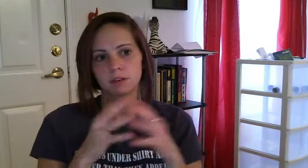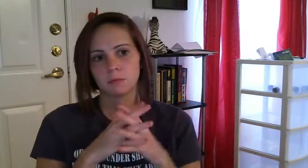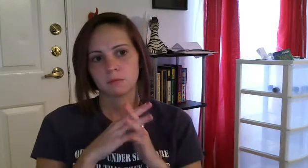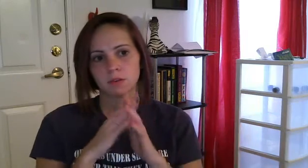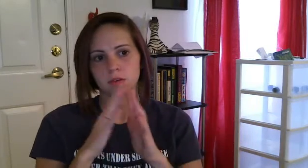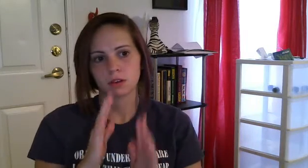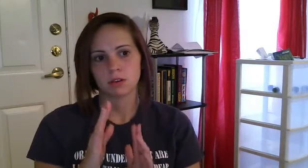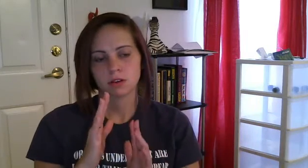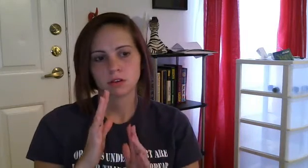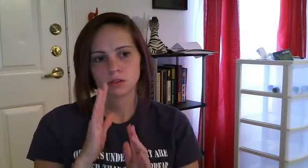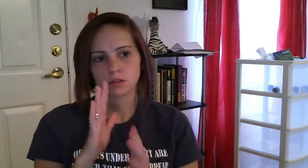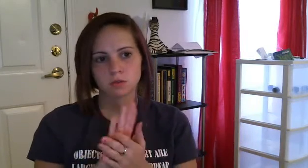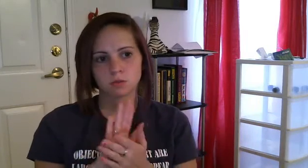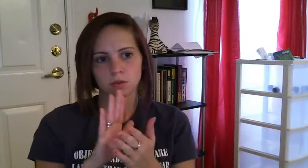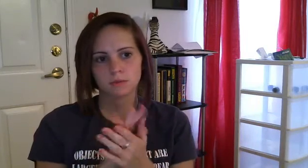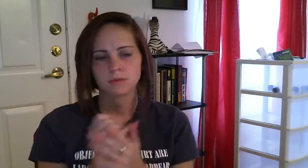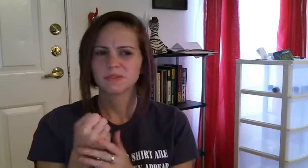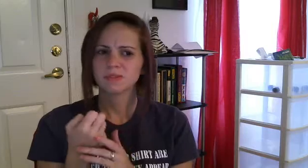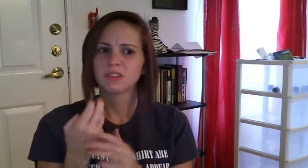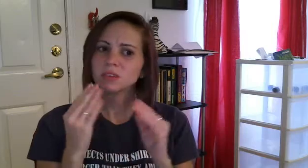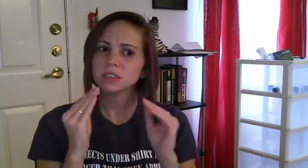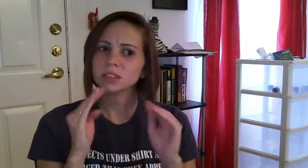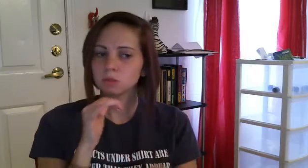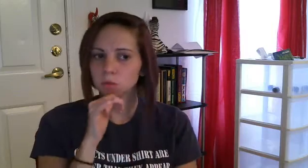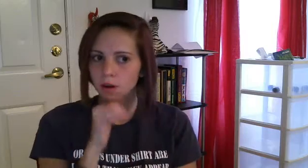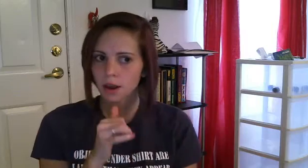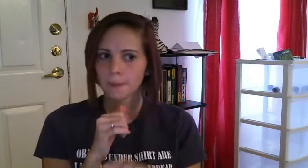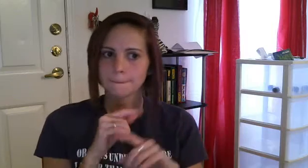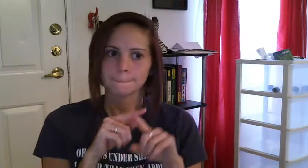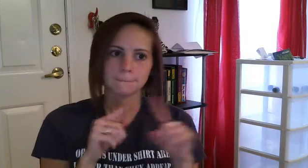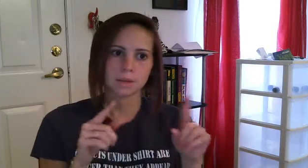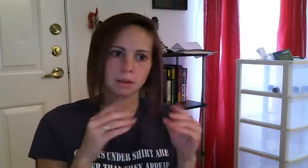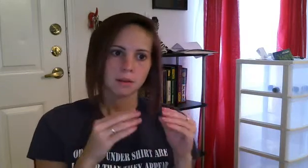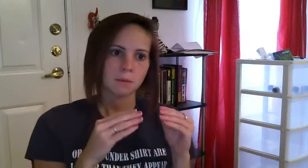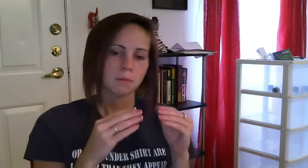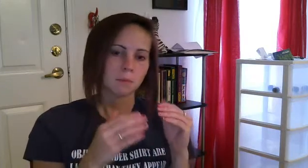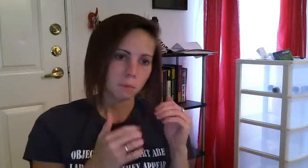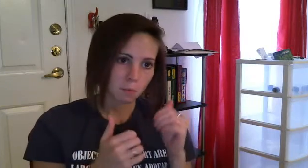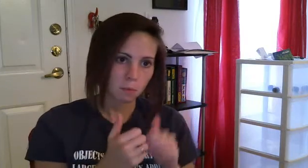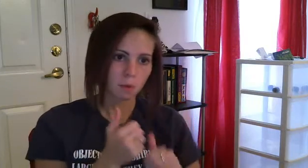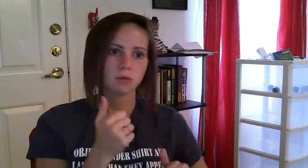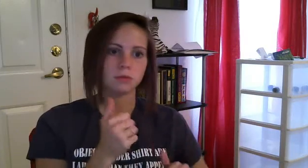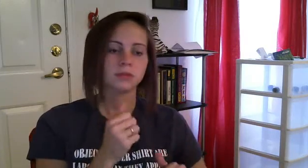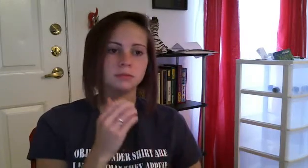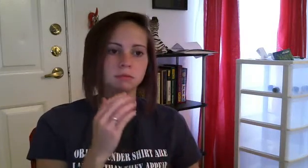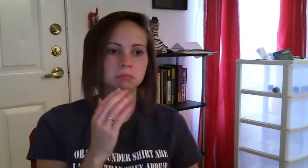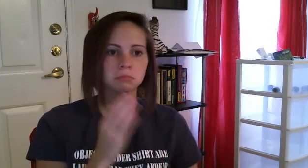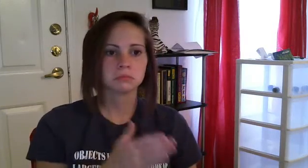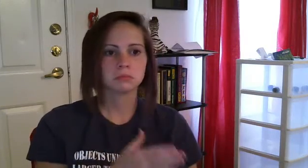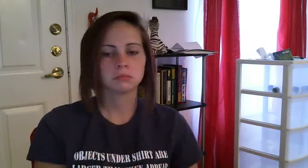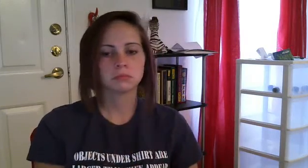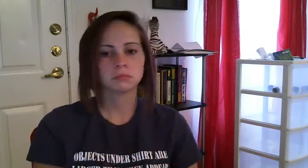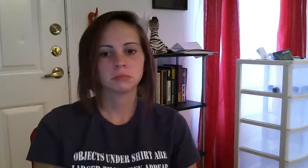few teachers who weren't, but I'd say that most of them were. And um, I